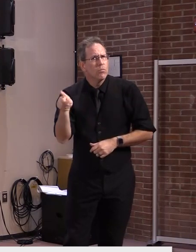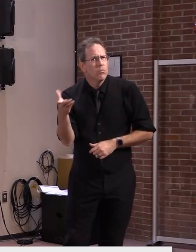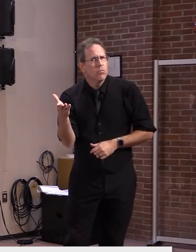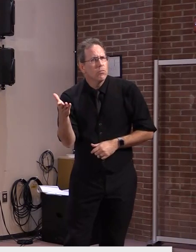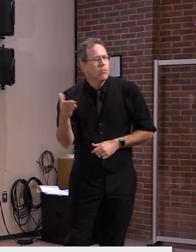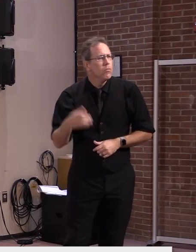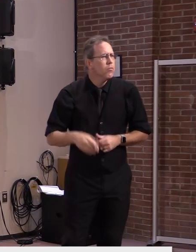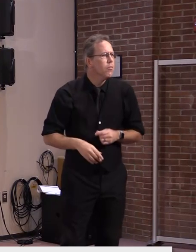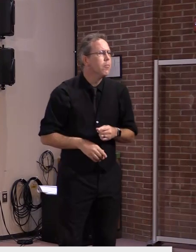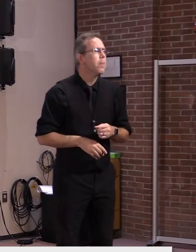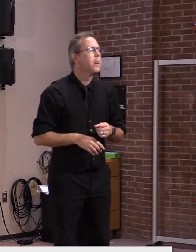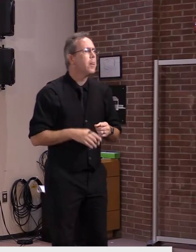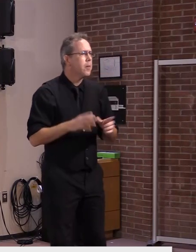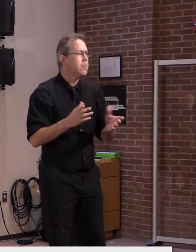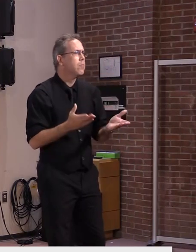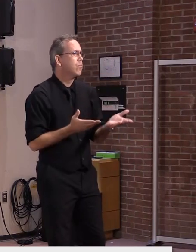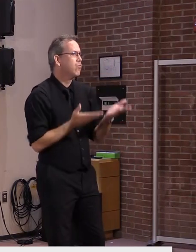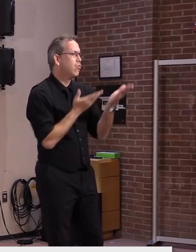That is correct.